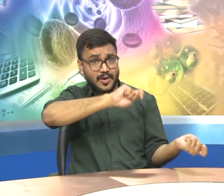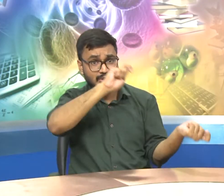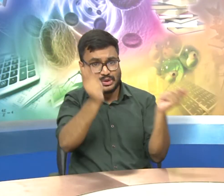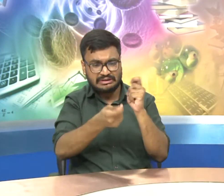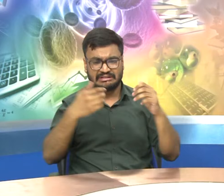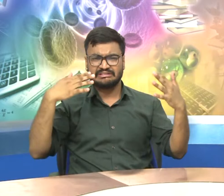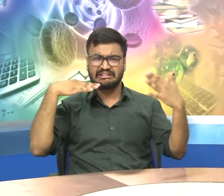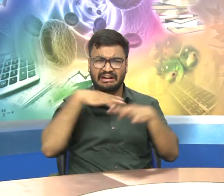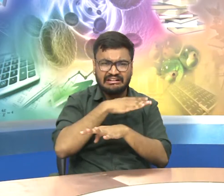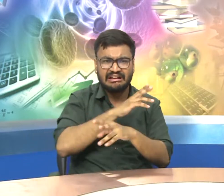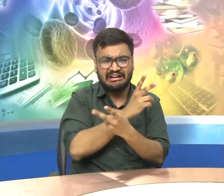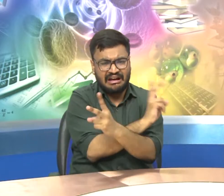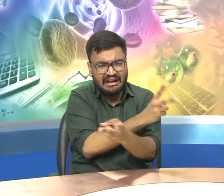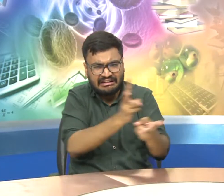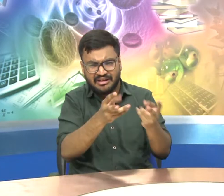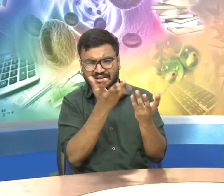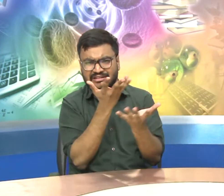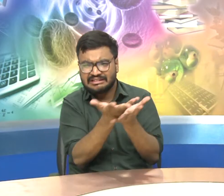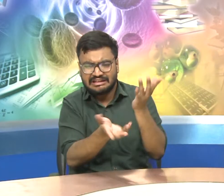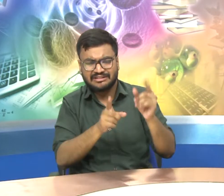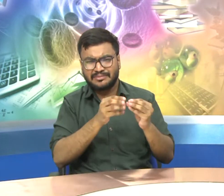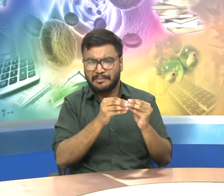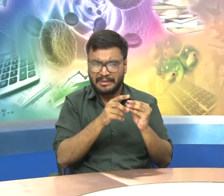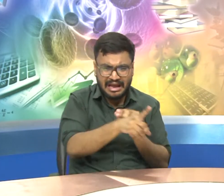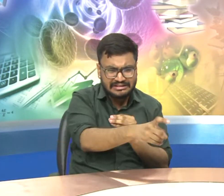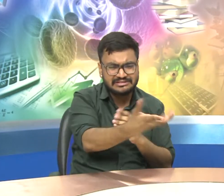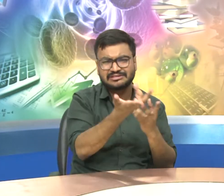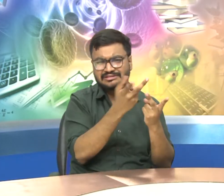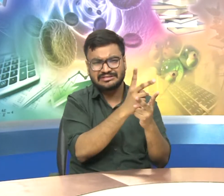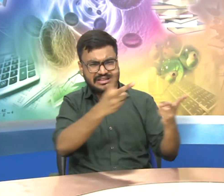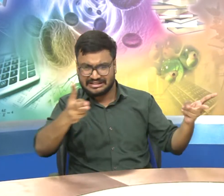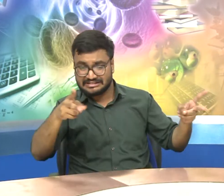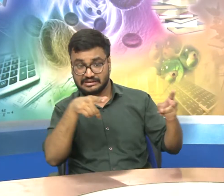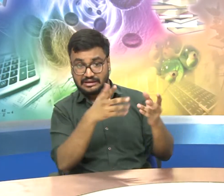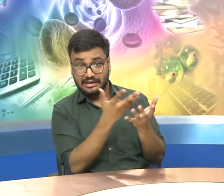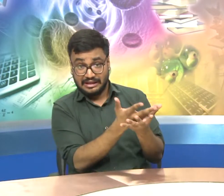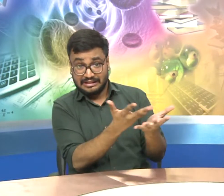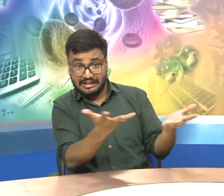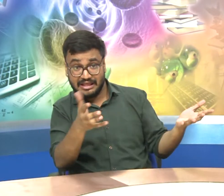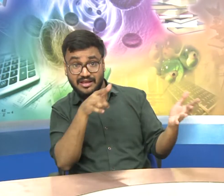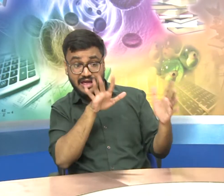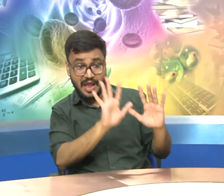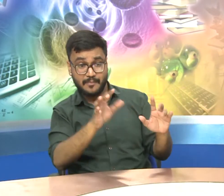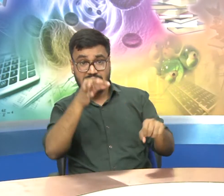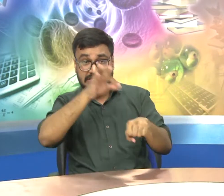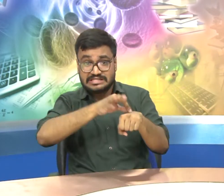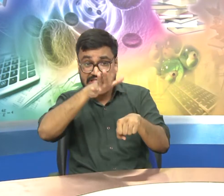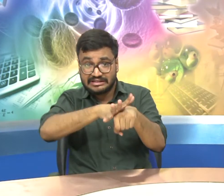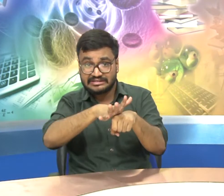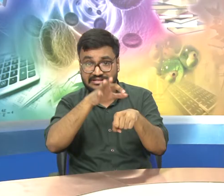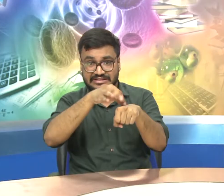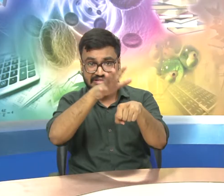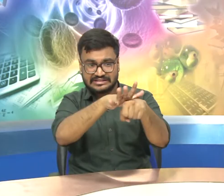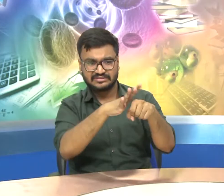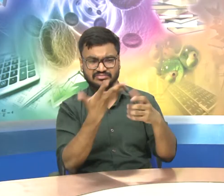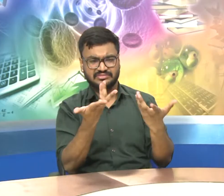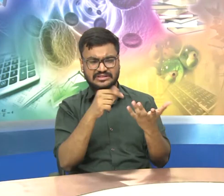People use insecticides like DDT to kill mosquitoes because mosquitoes